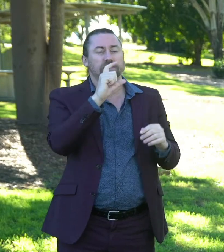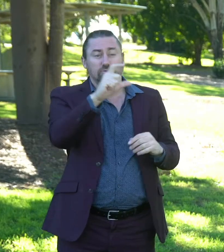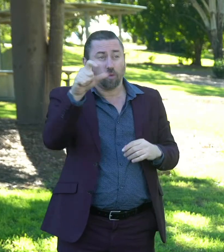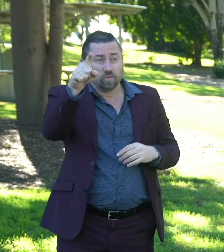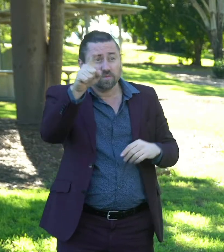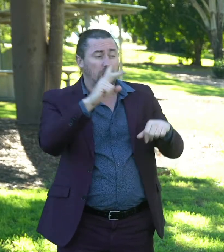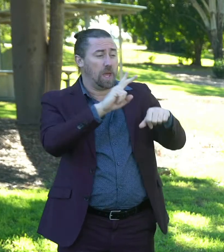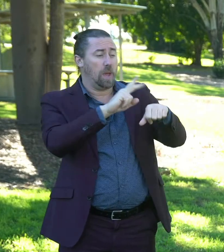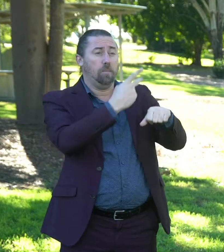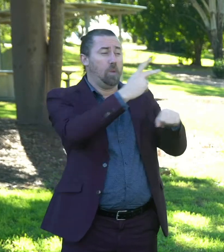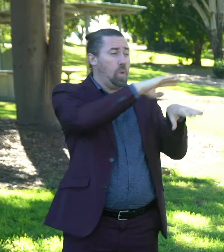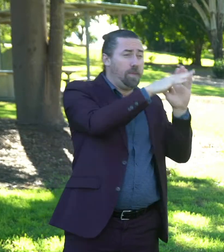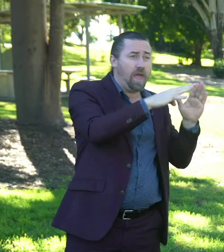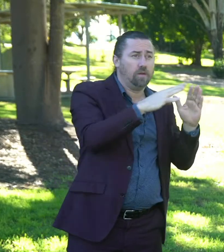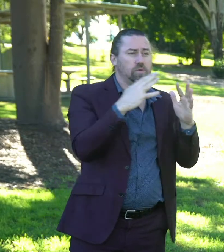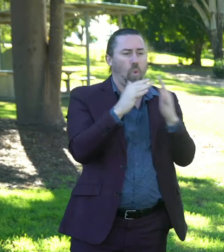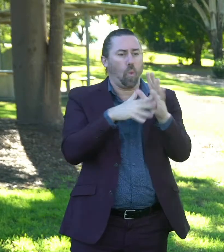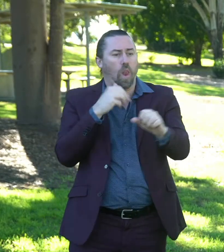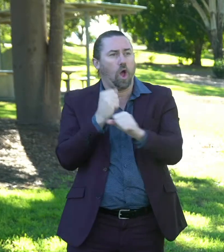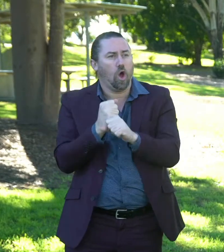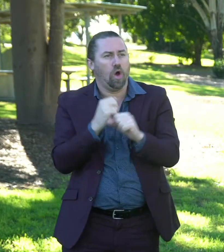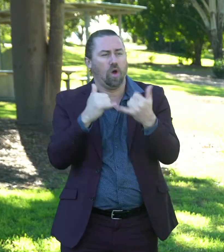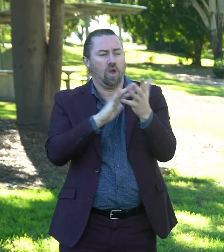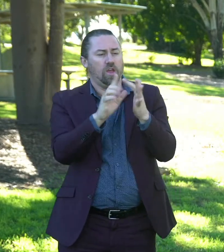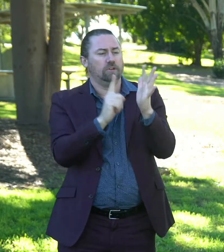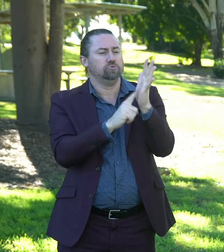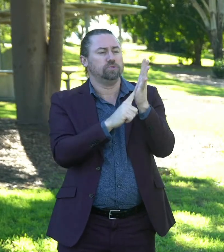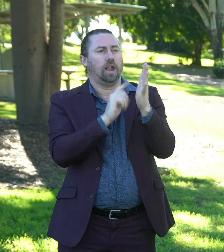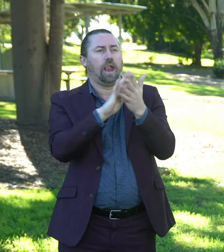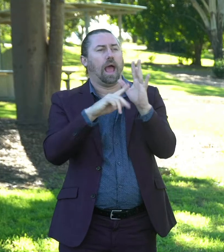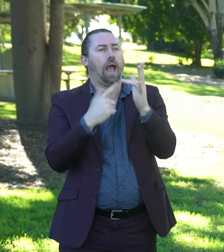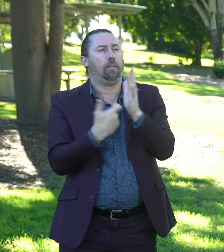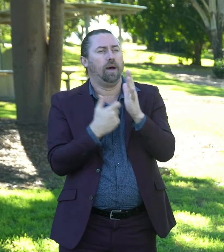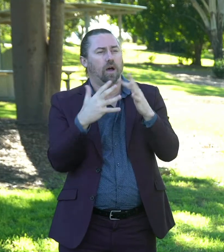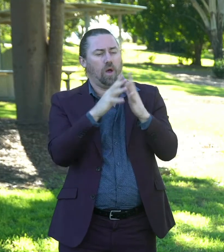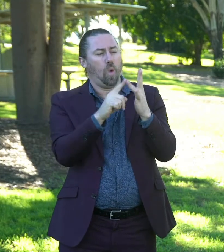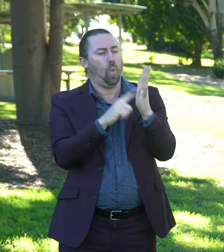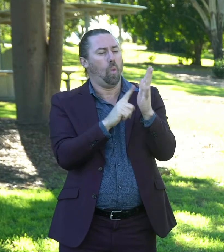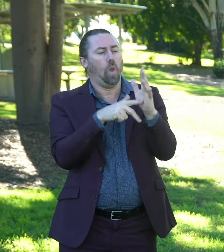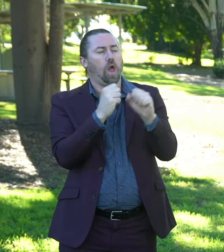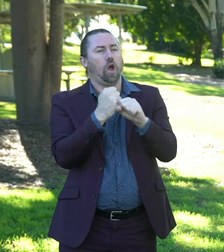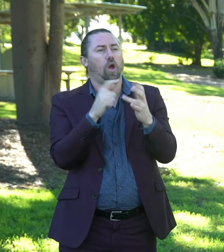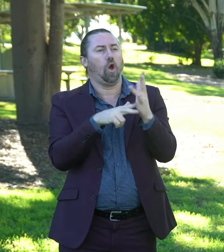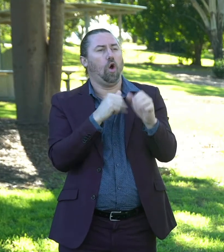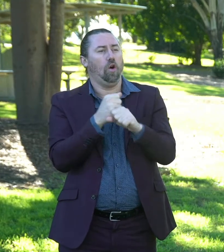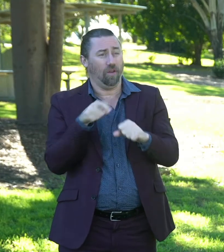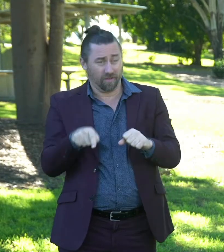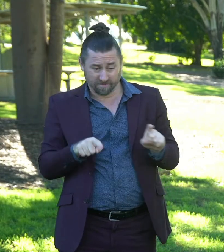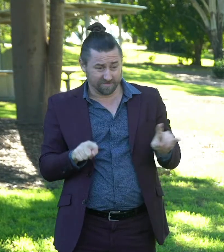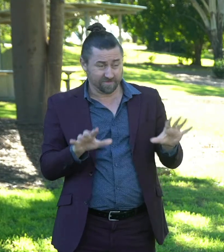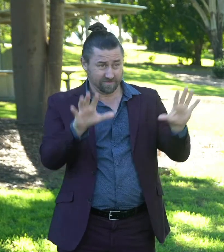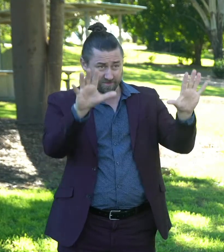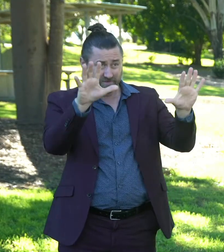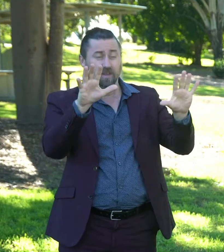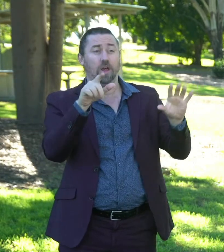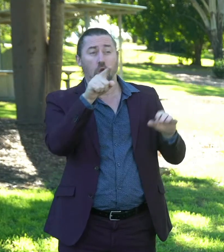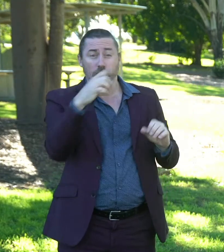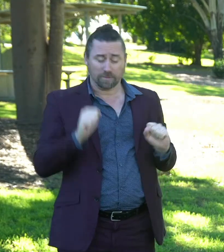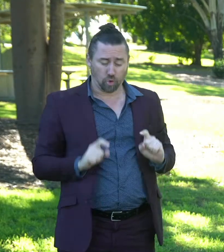Mountains, Wollongong or Shell Harbour. If they were in any of those, they need to stay at